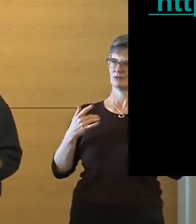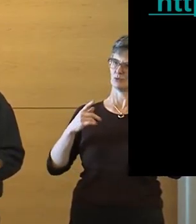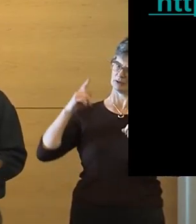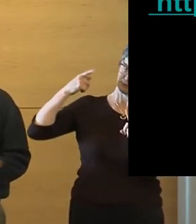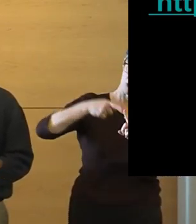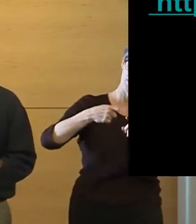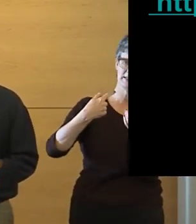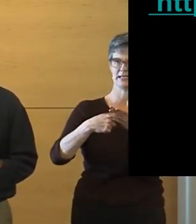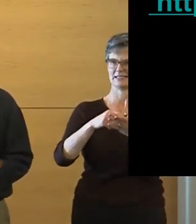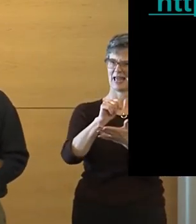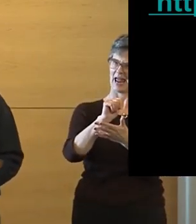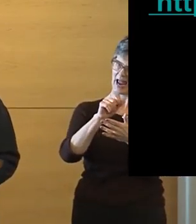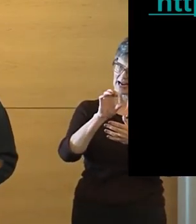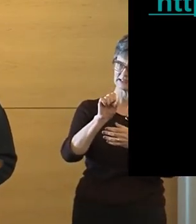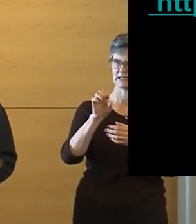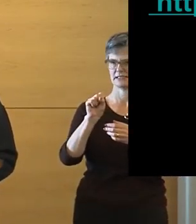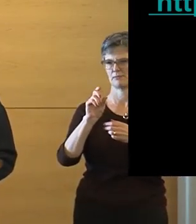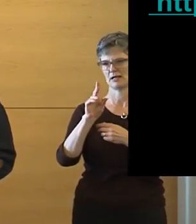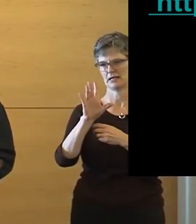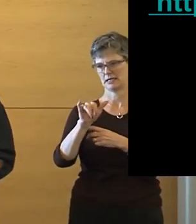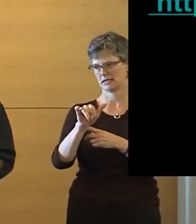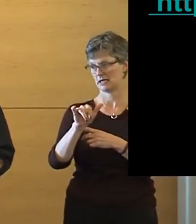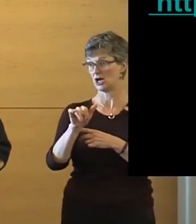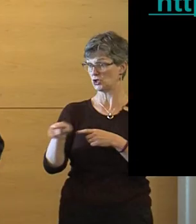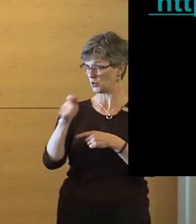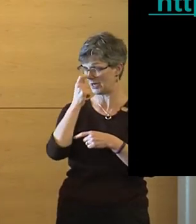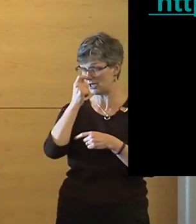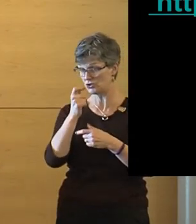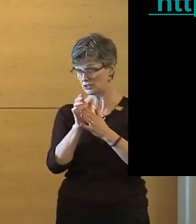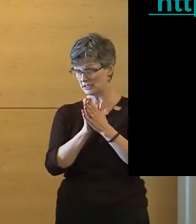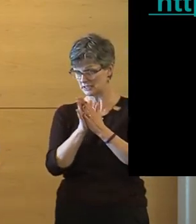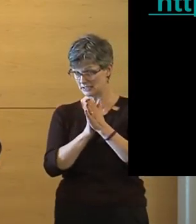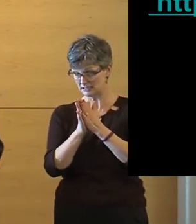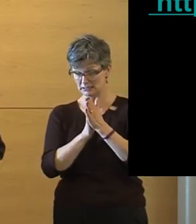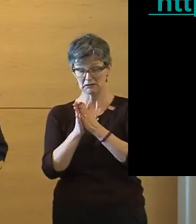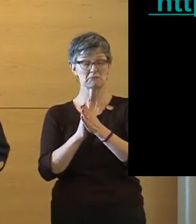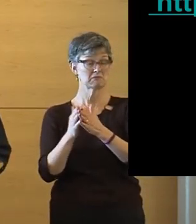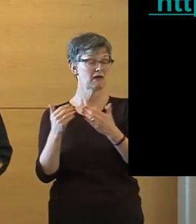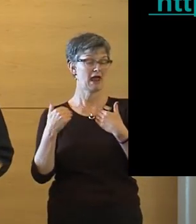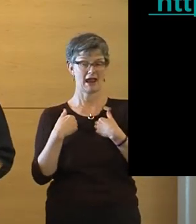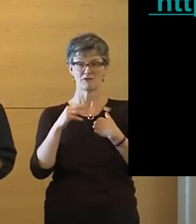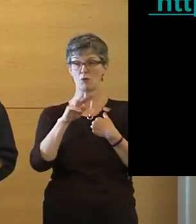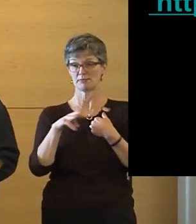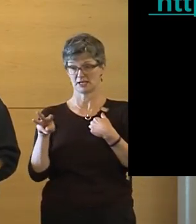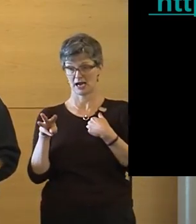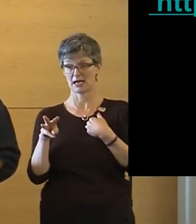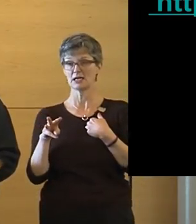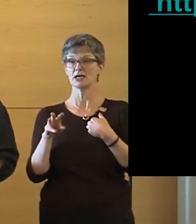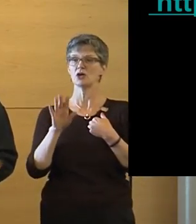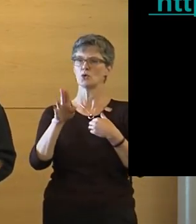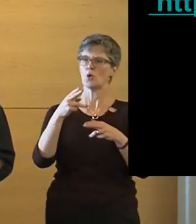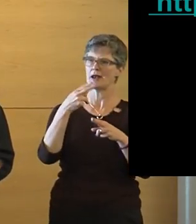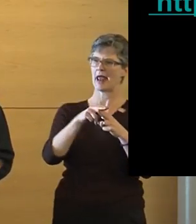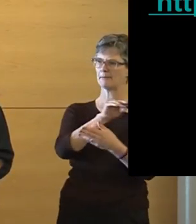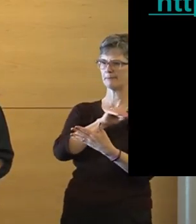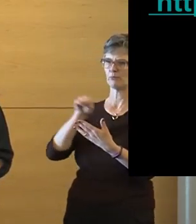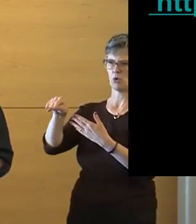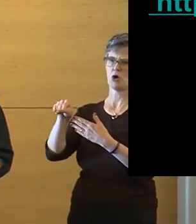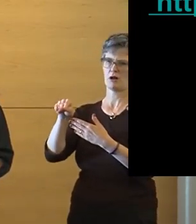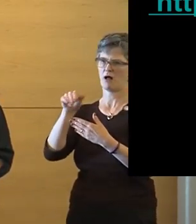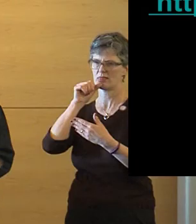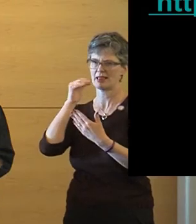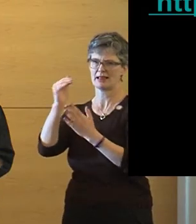where people get together and brainstorm and share ideas and about technology accessibility, or maybe accessibility more broadly, but just